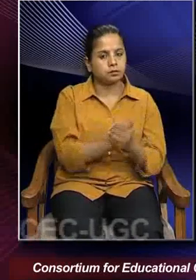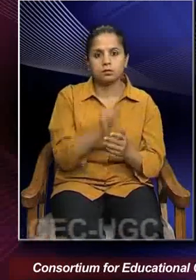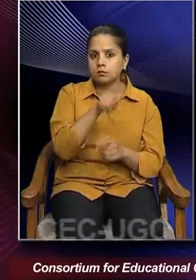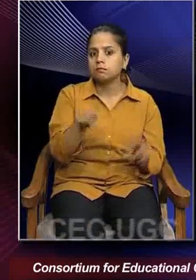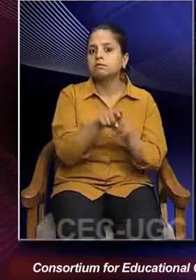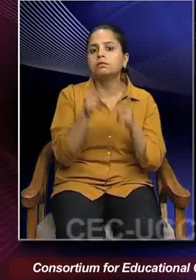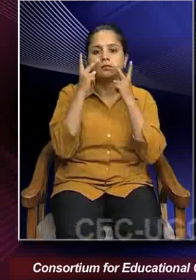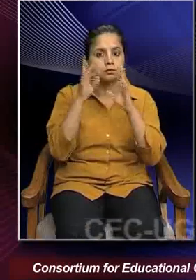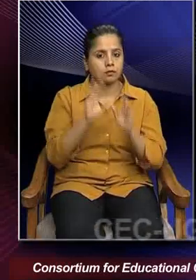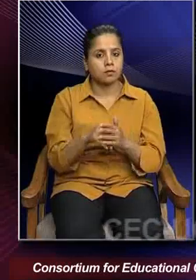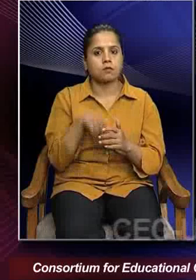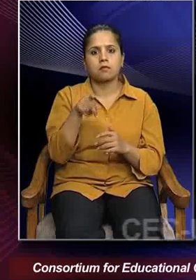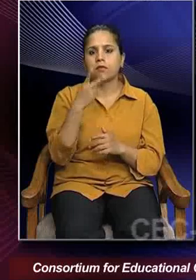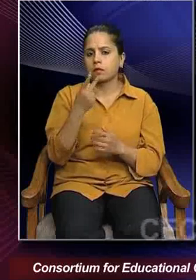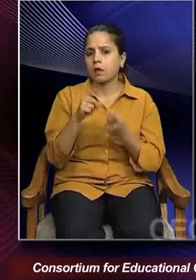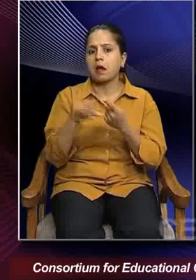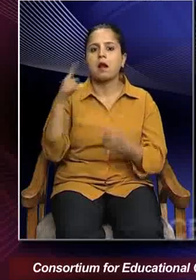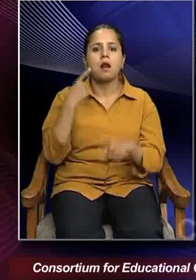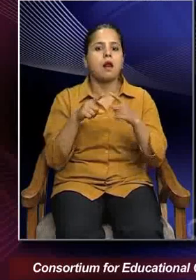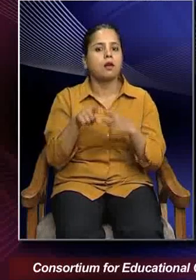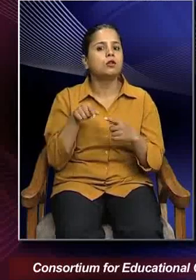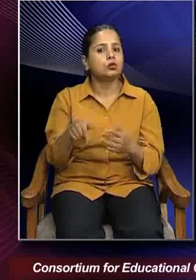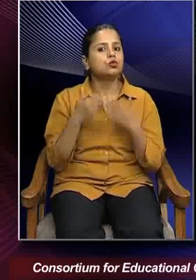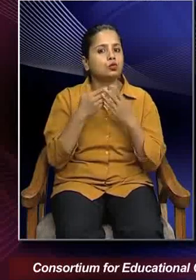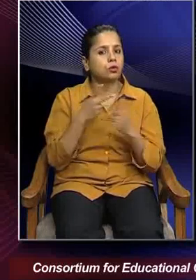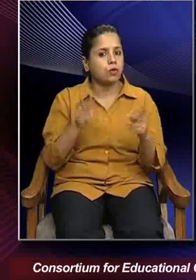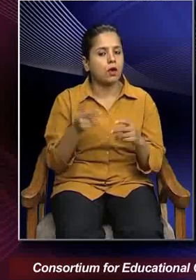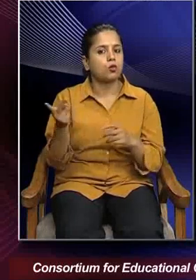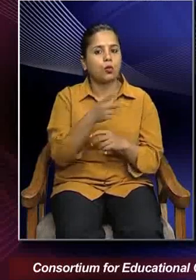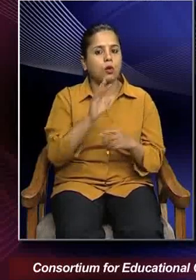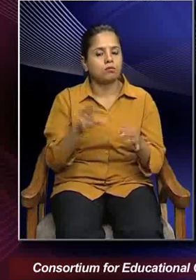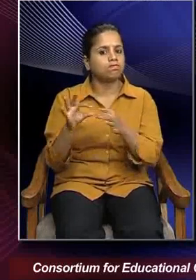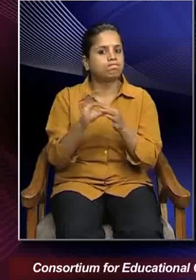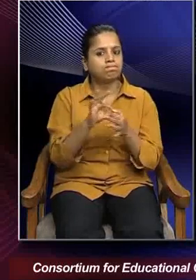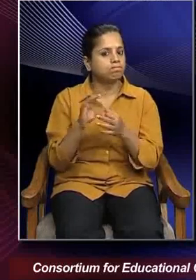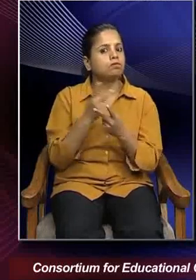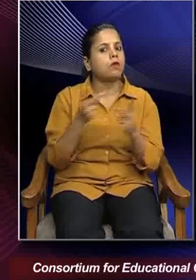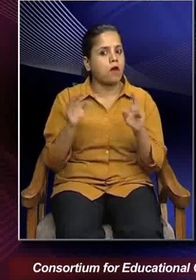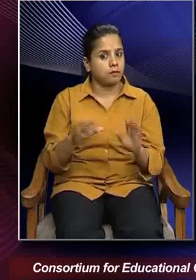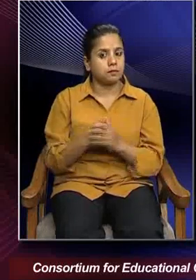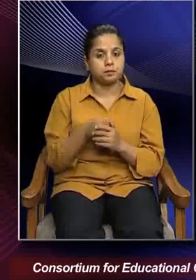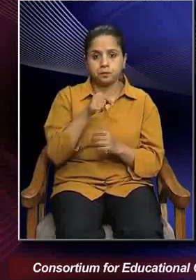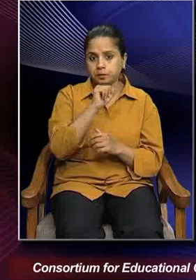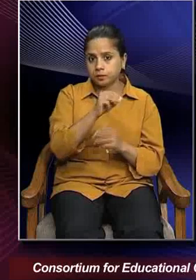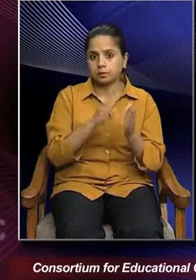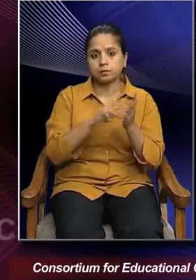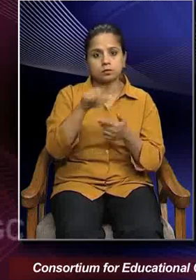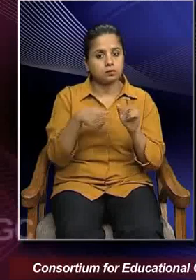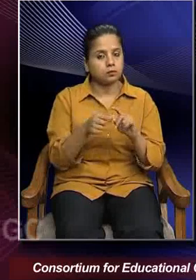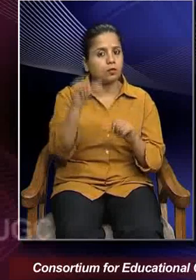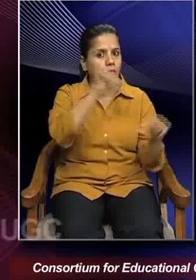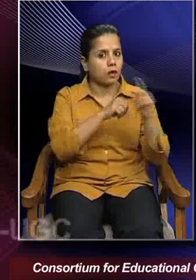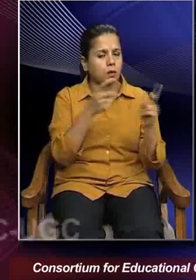seen as allied schools because they share each other's epistemology and metaphysics to